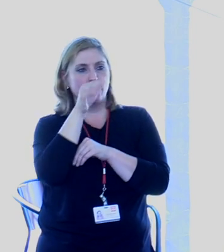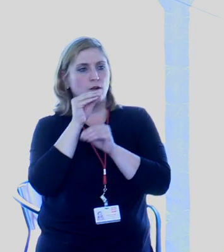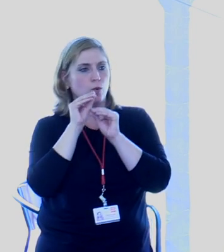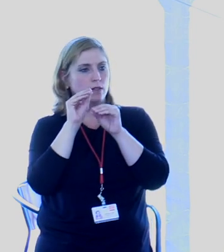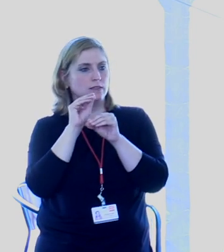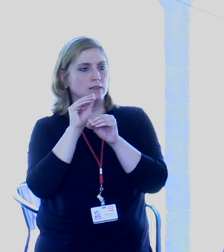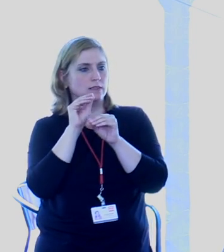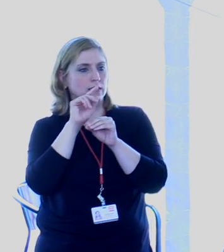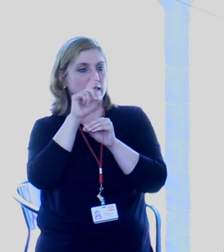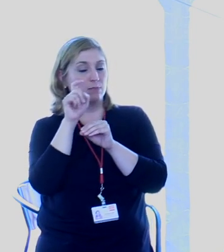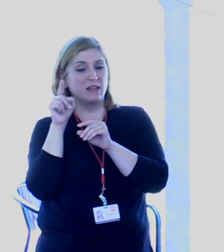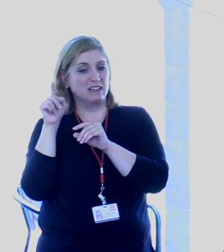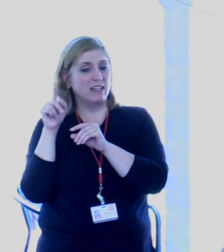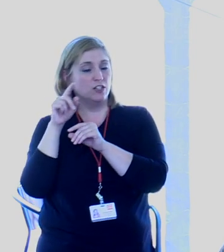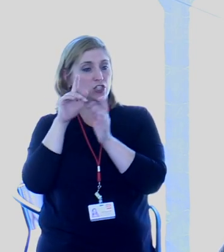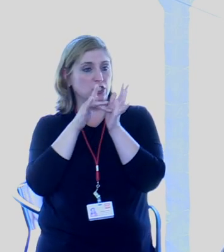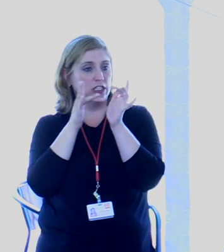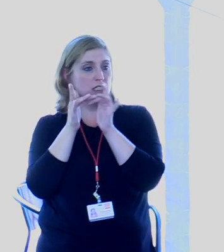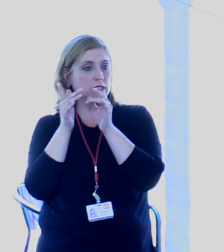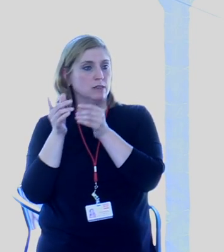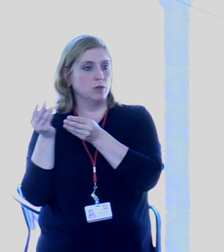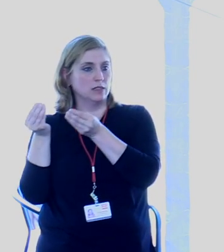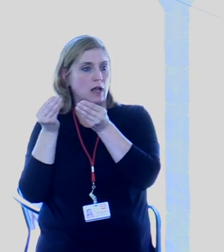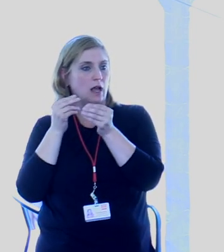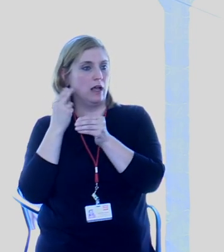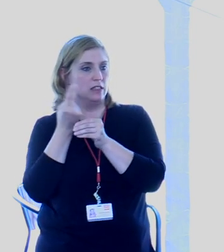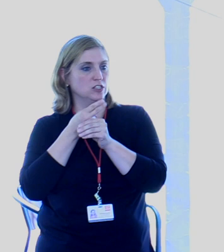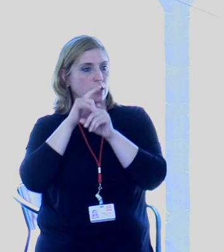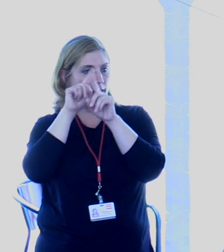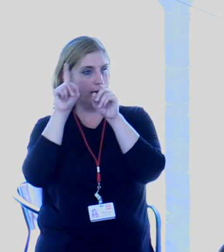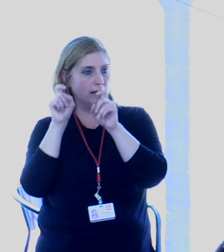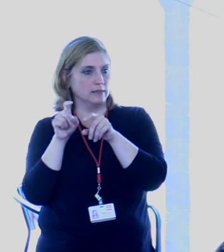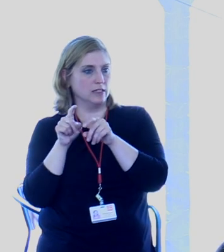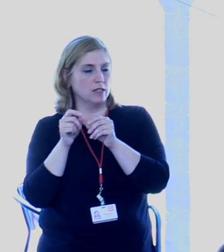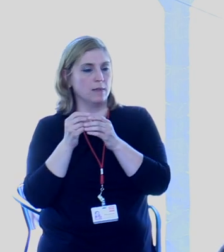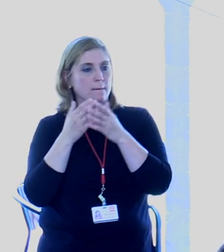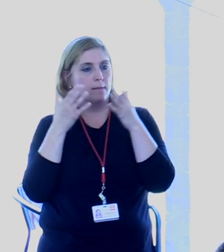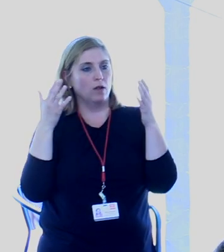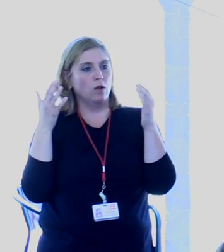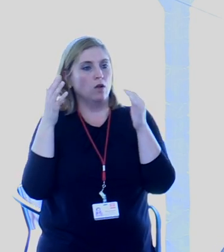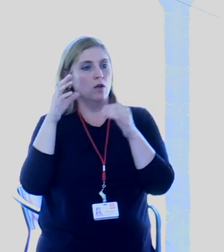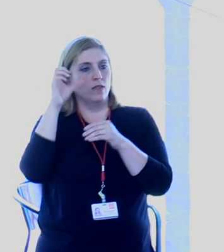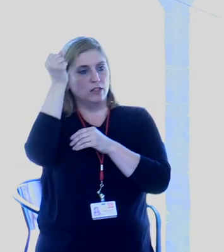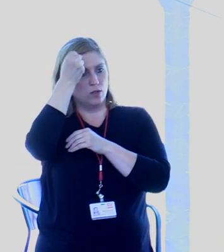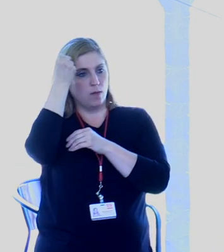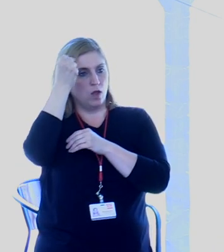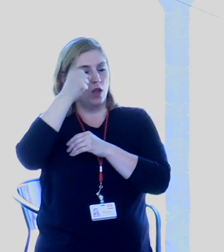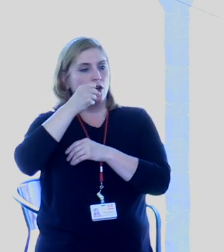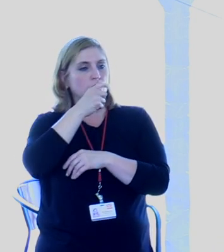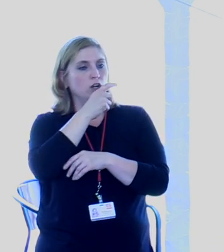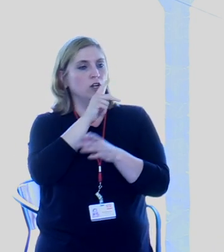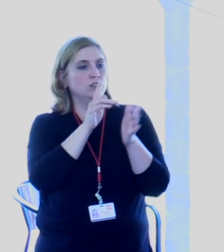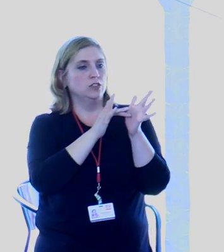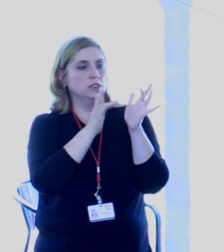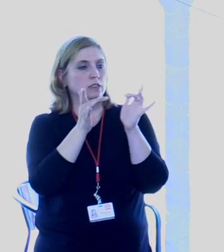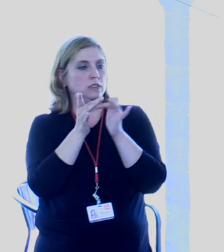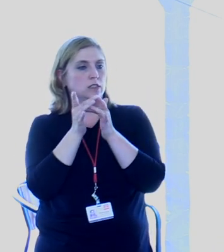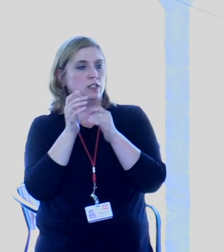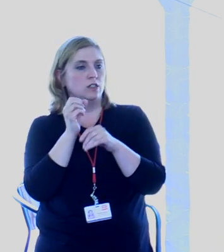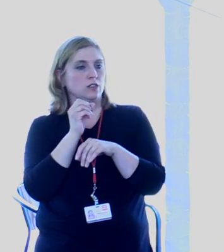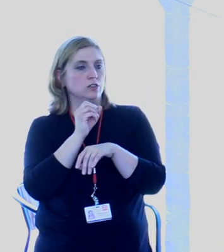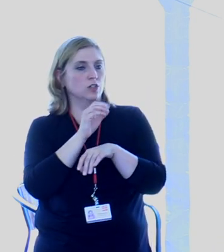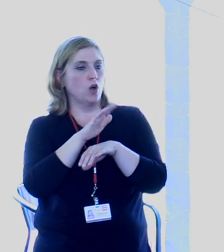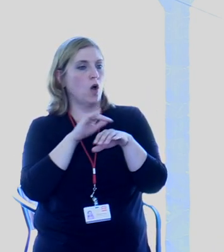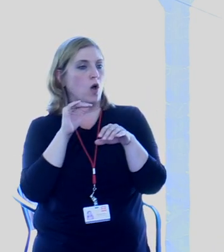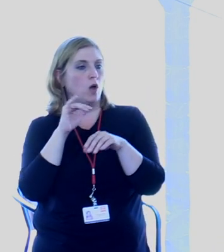us to the test because there is something greater than Solomon here. Jesus calls out like wisdom in